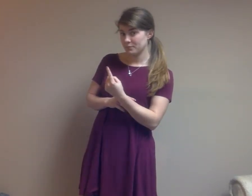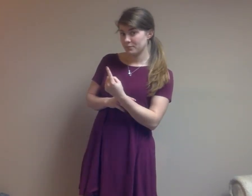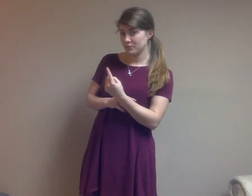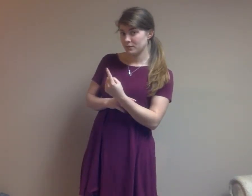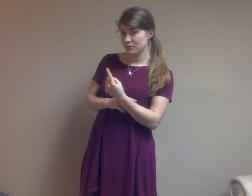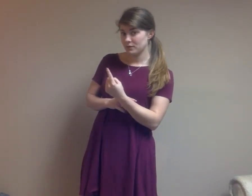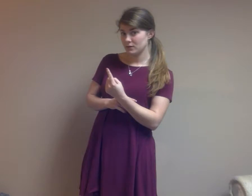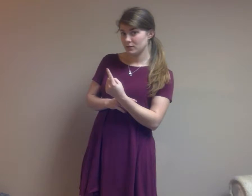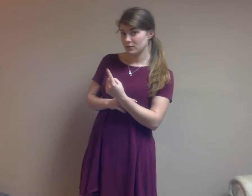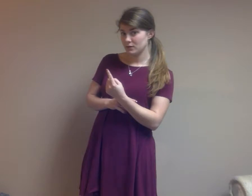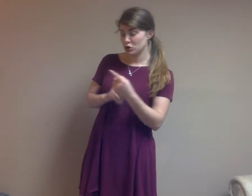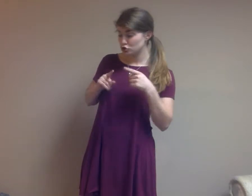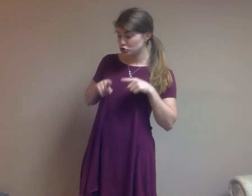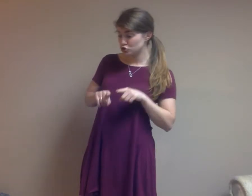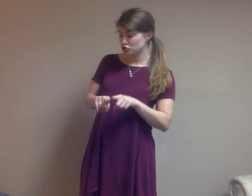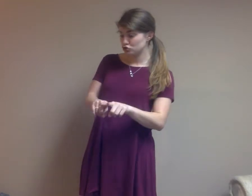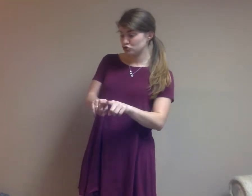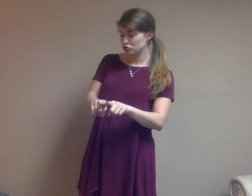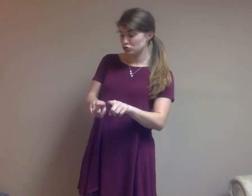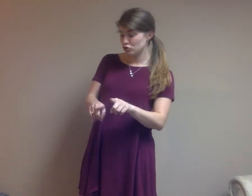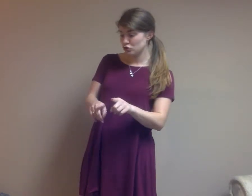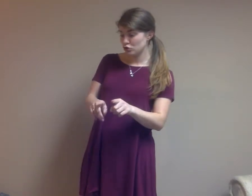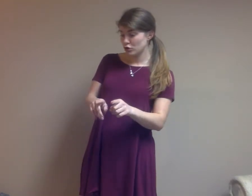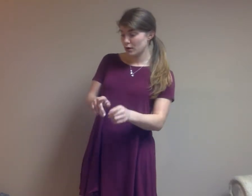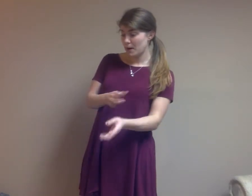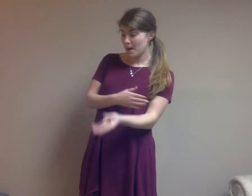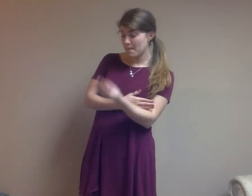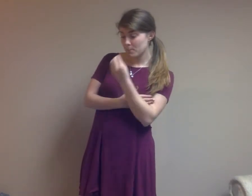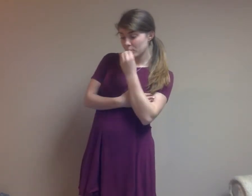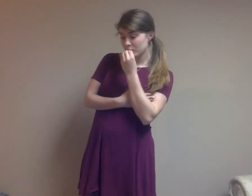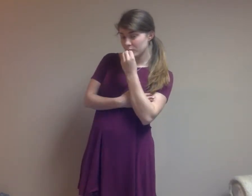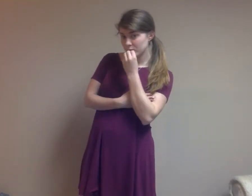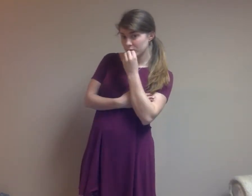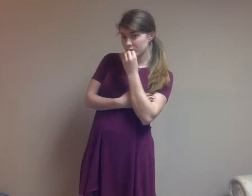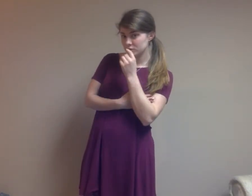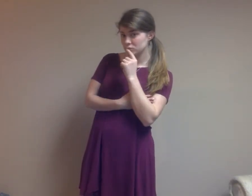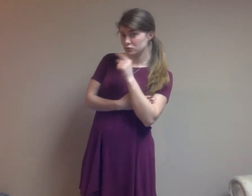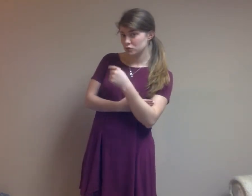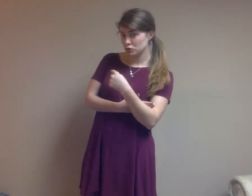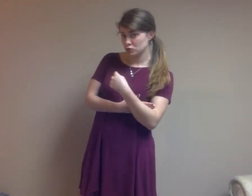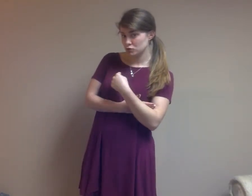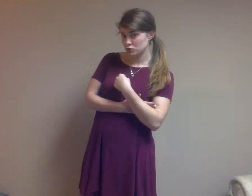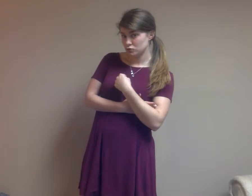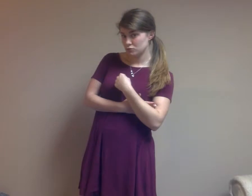would be extraordinary if you didn't miss, you know, being away from home.